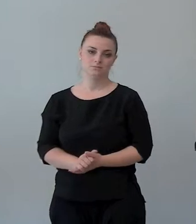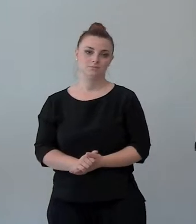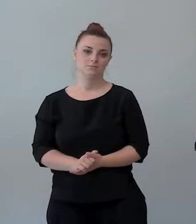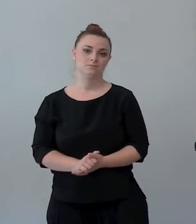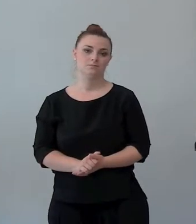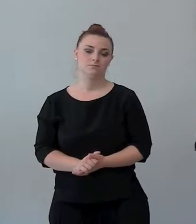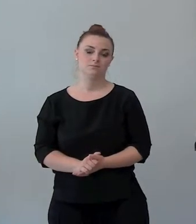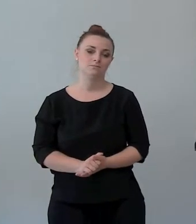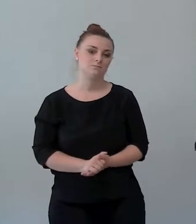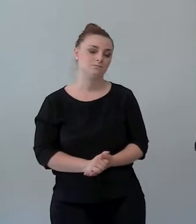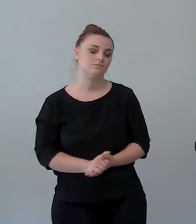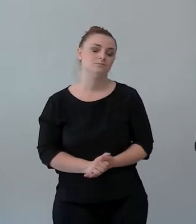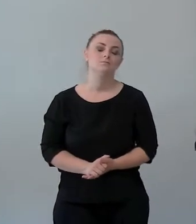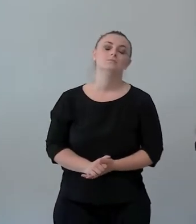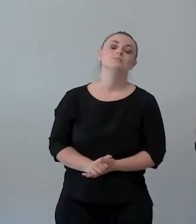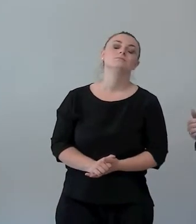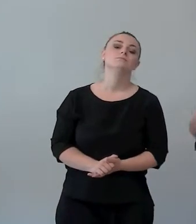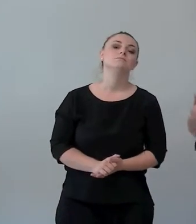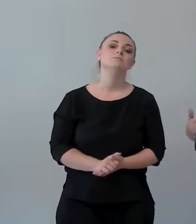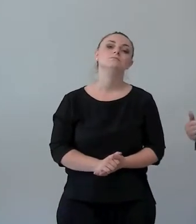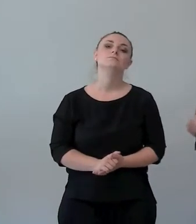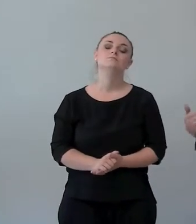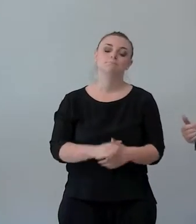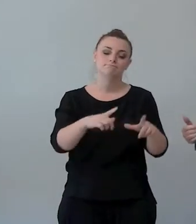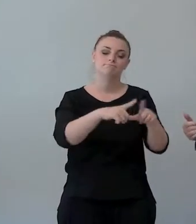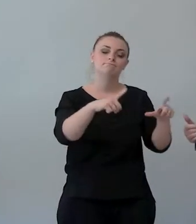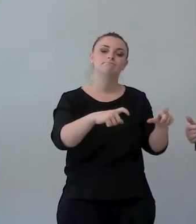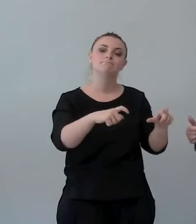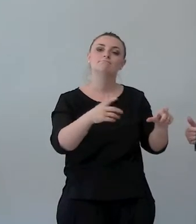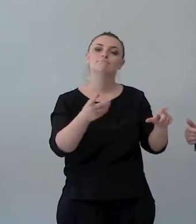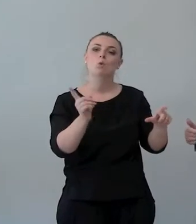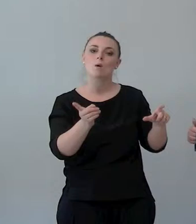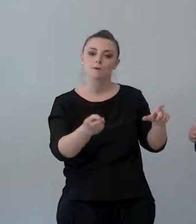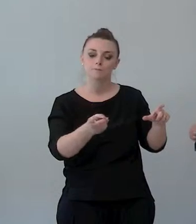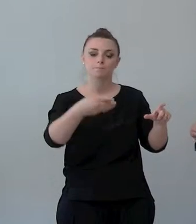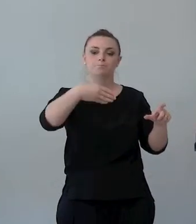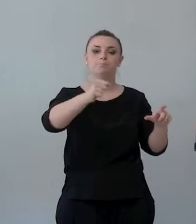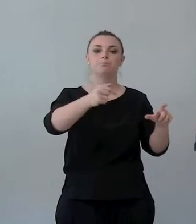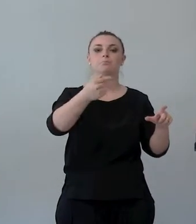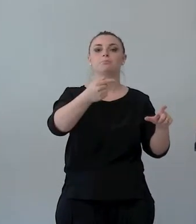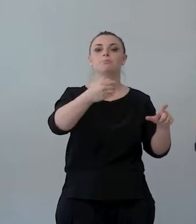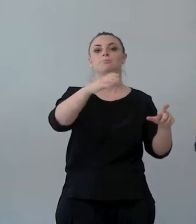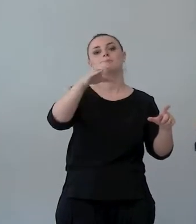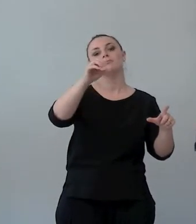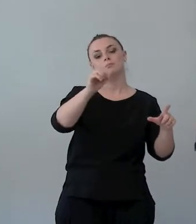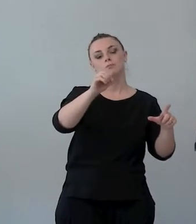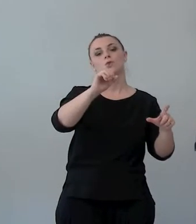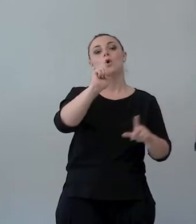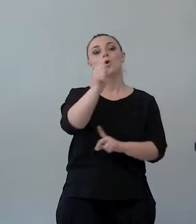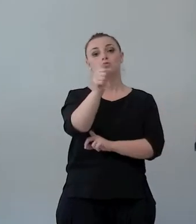and I will give you rest. Lo troviamo in Matteo 11:28. This we find in Matthew